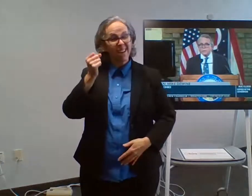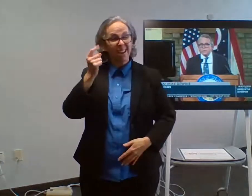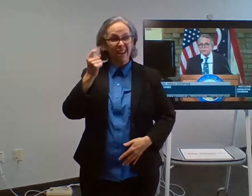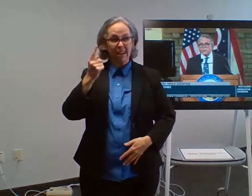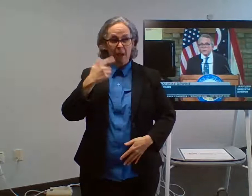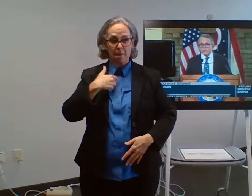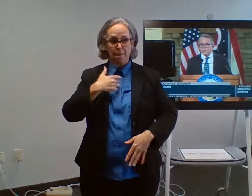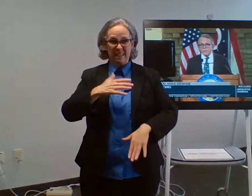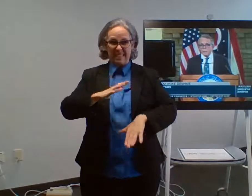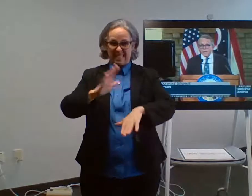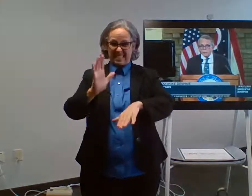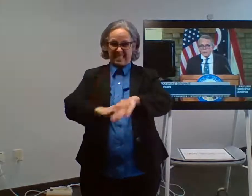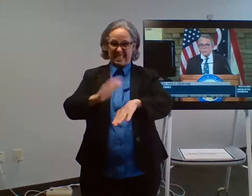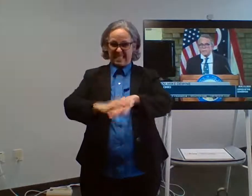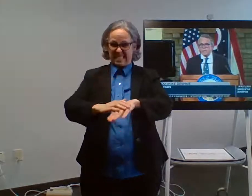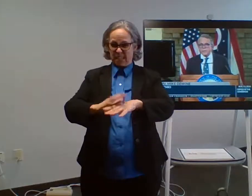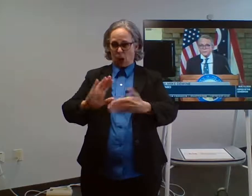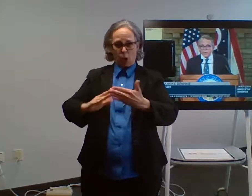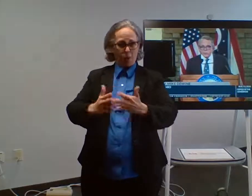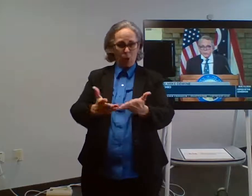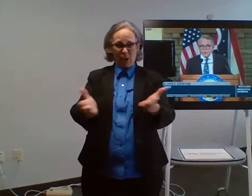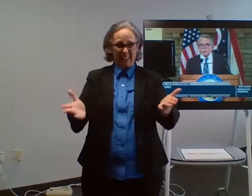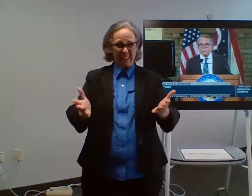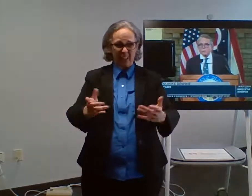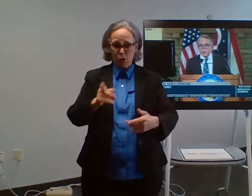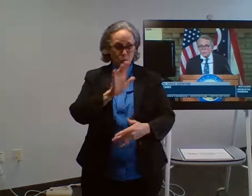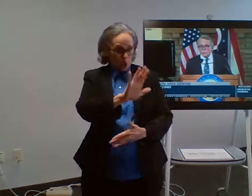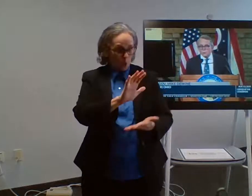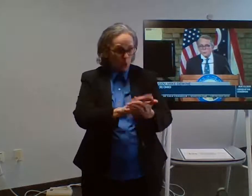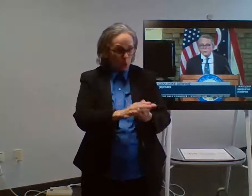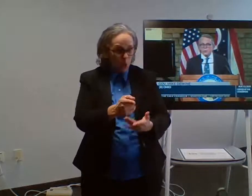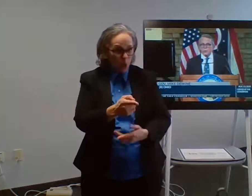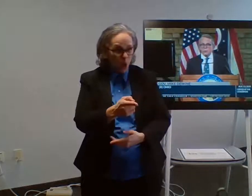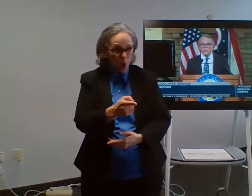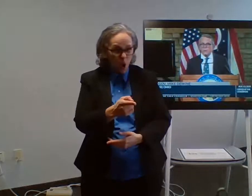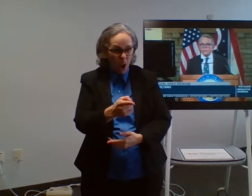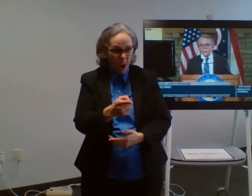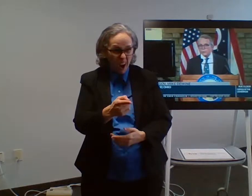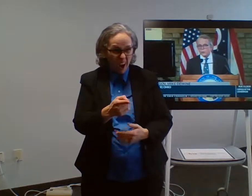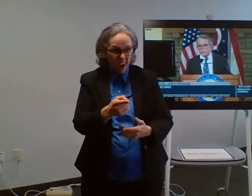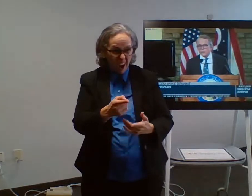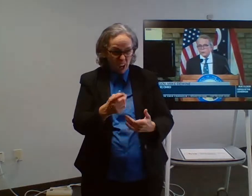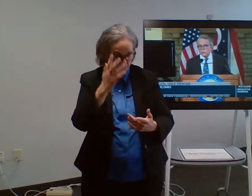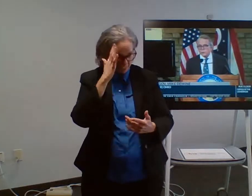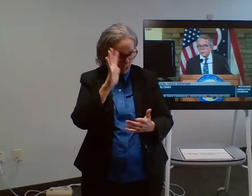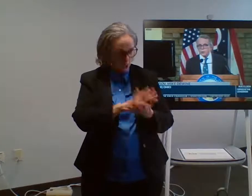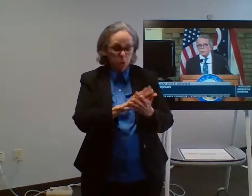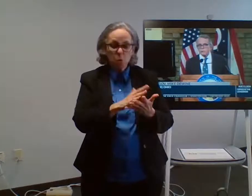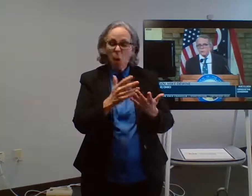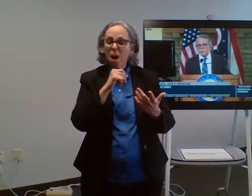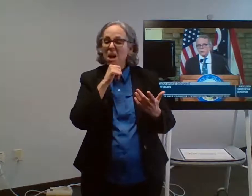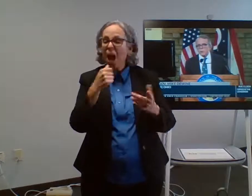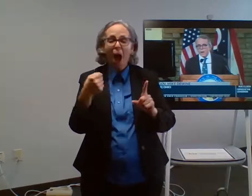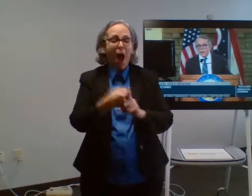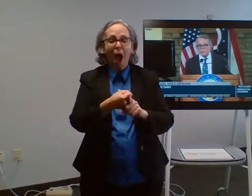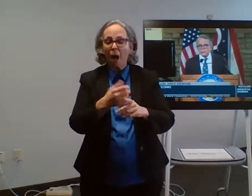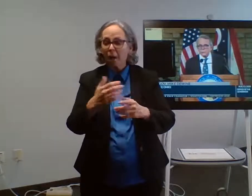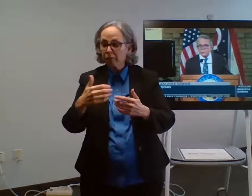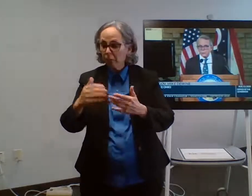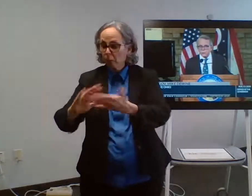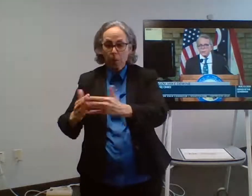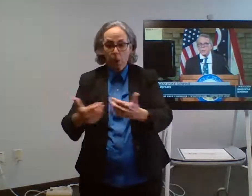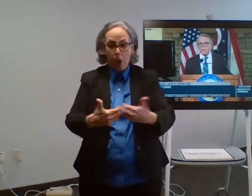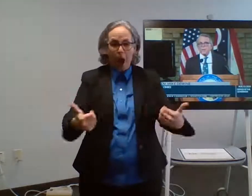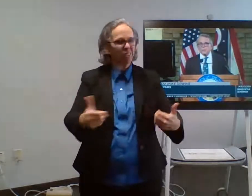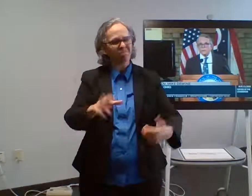understand your school is not an island. It's not separate. It is a part of the community, and it will reflect what you're doing in the community. And if you're not wearing a mask in